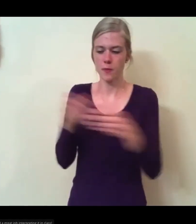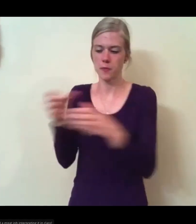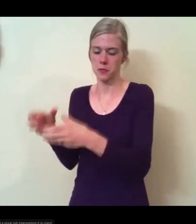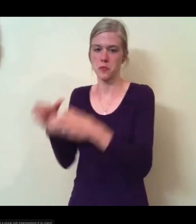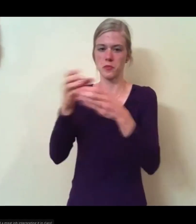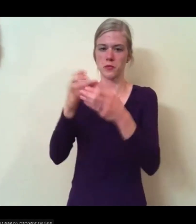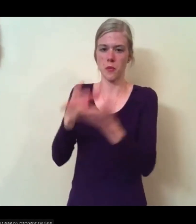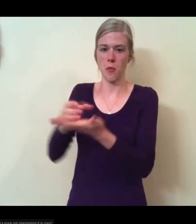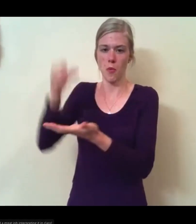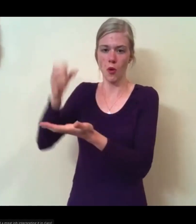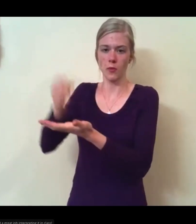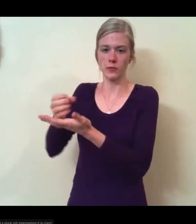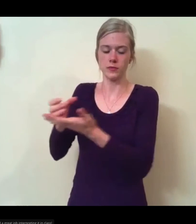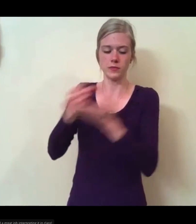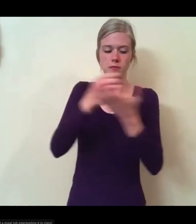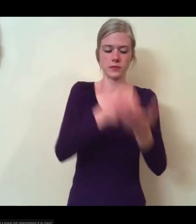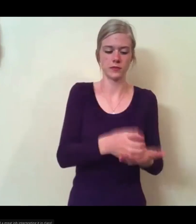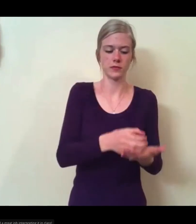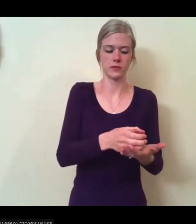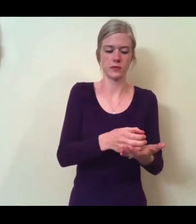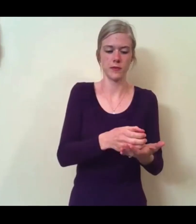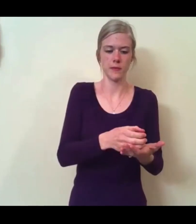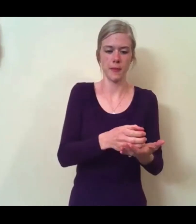And then you water just as before.